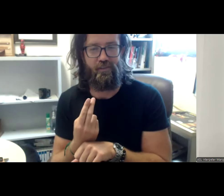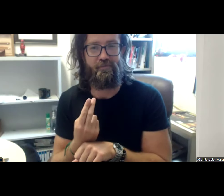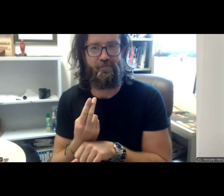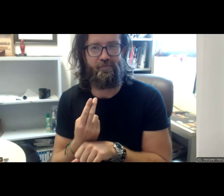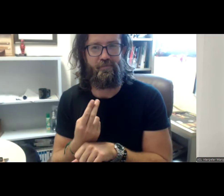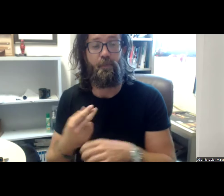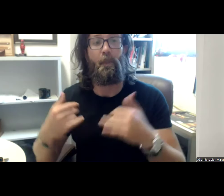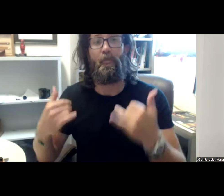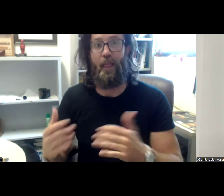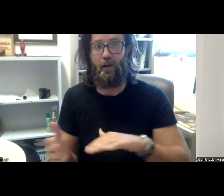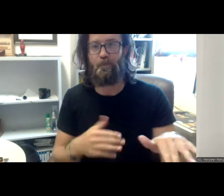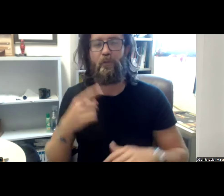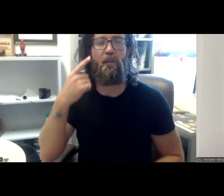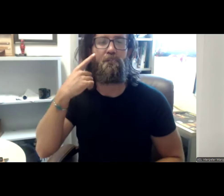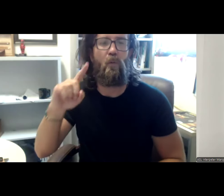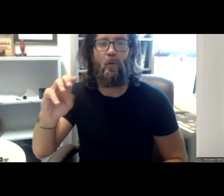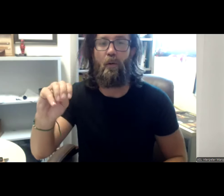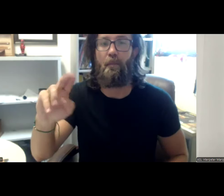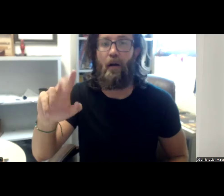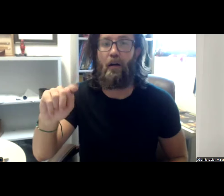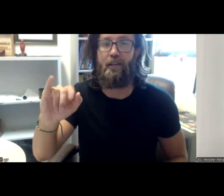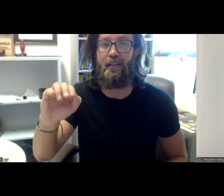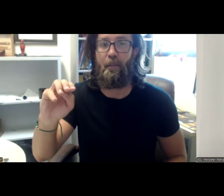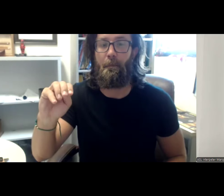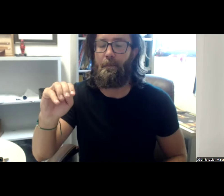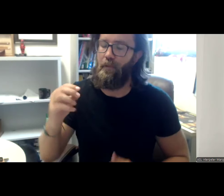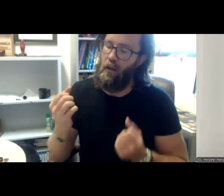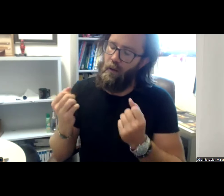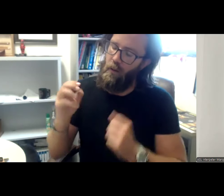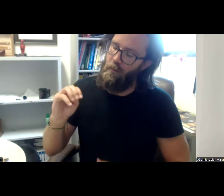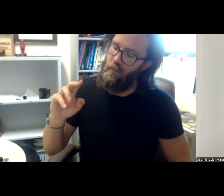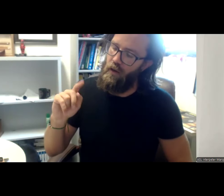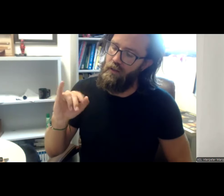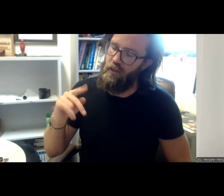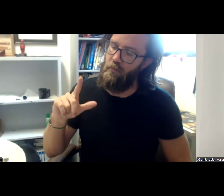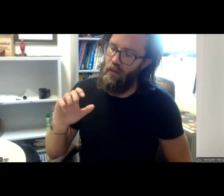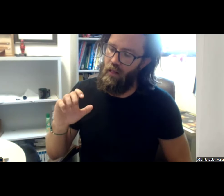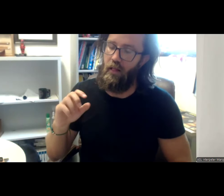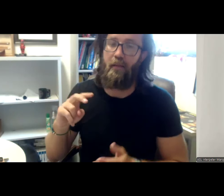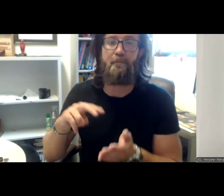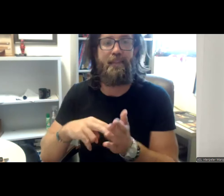most importantly is to know which one to use and when. So